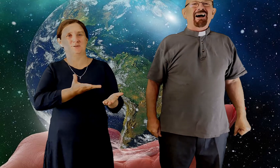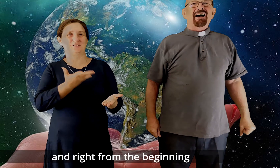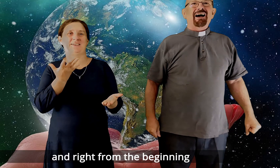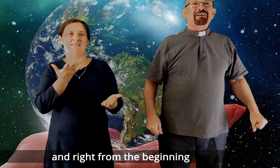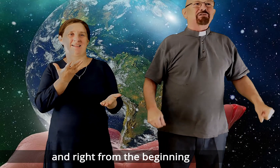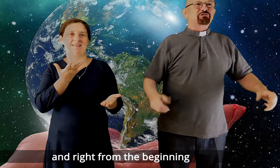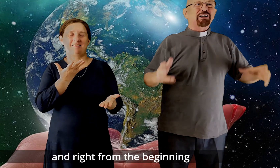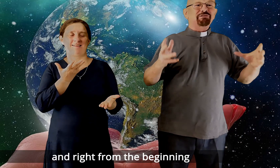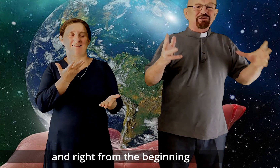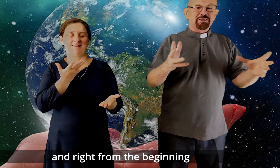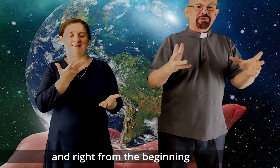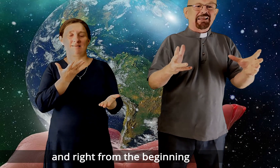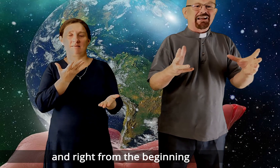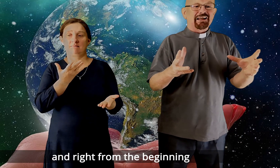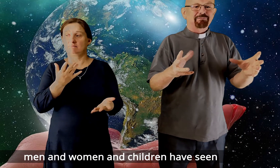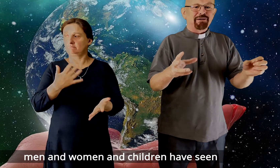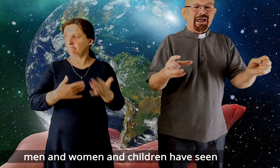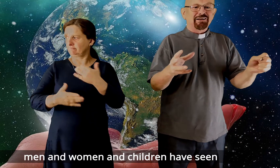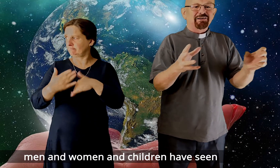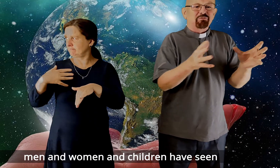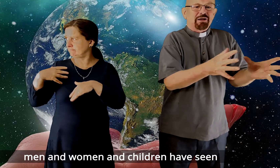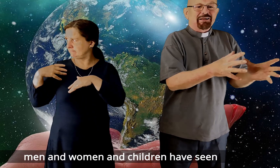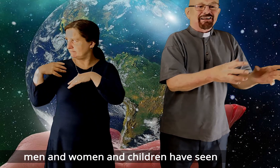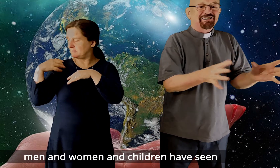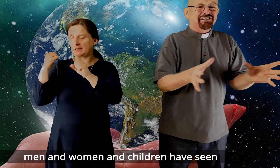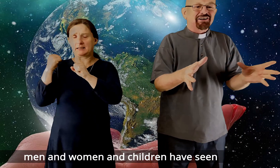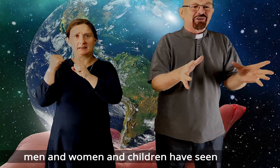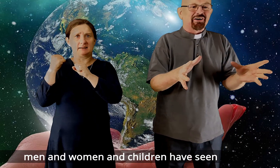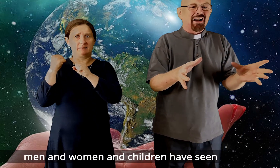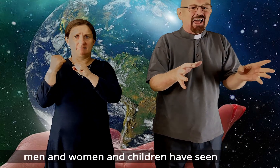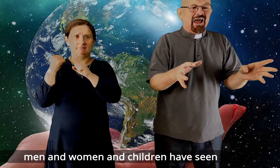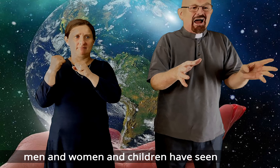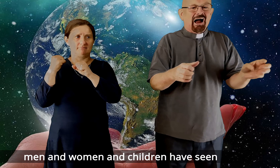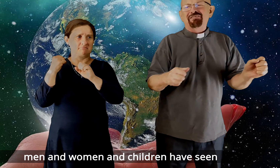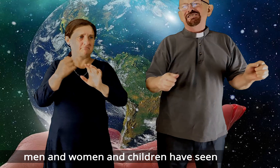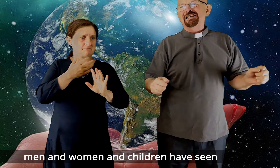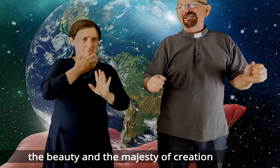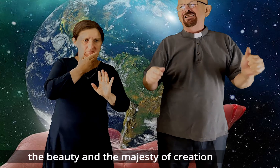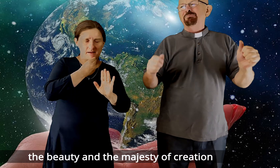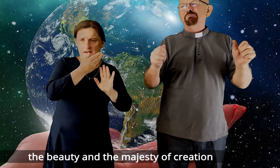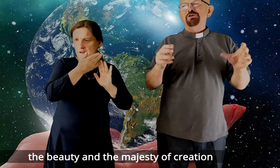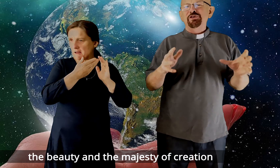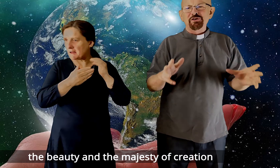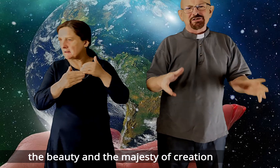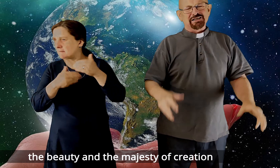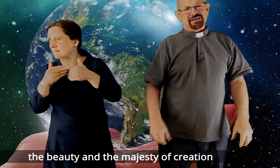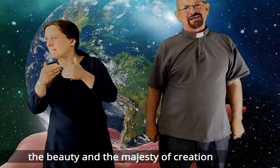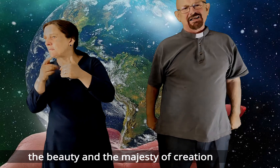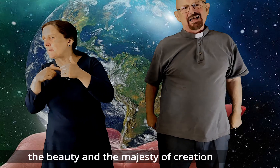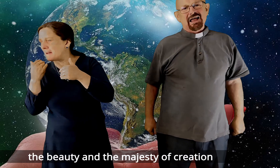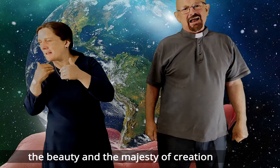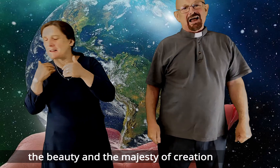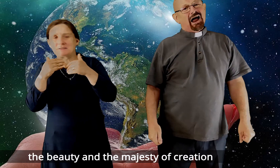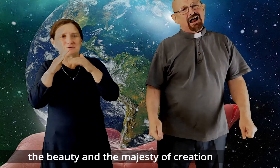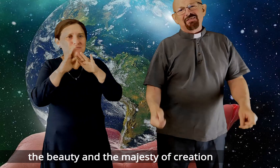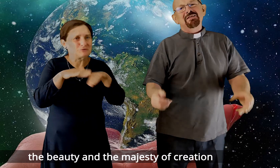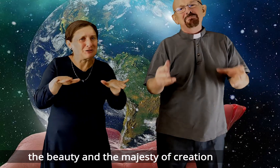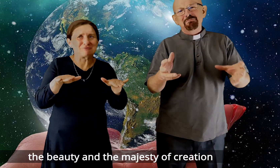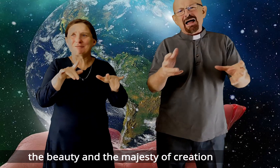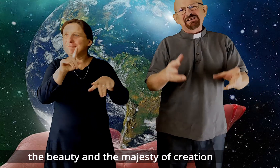And right from the beginning, men and women and children have seen the beauty and the